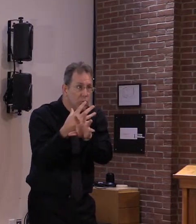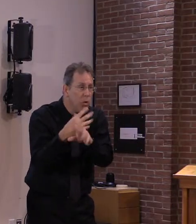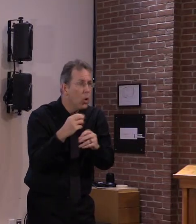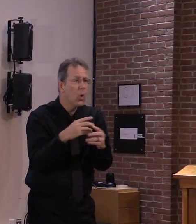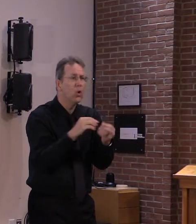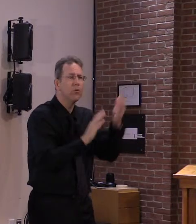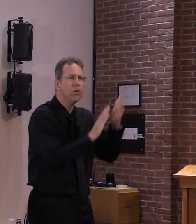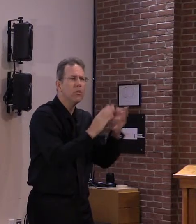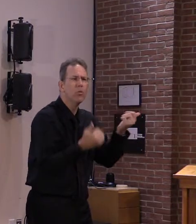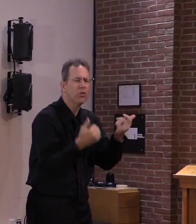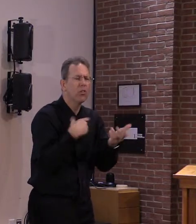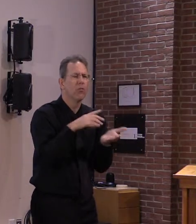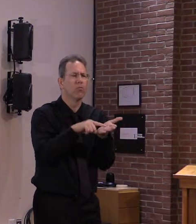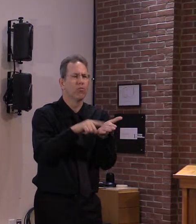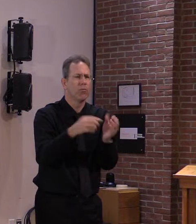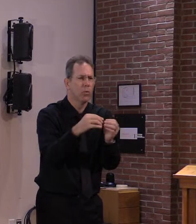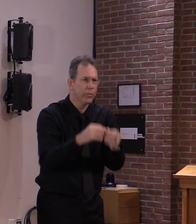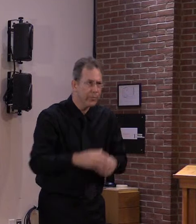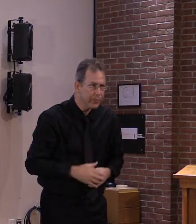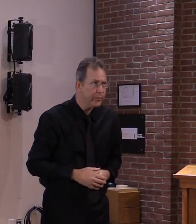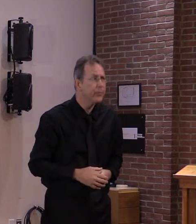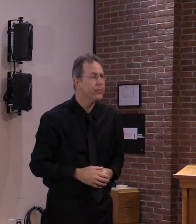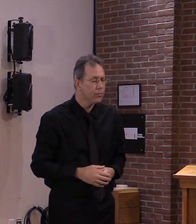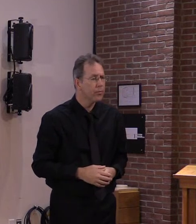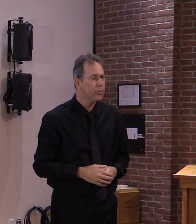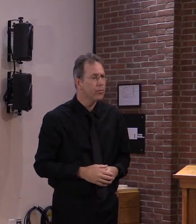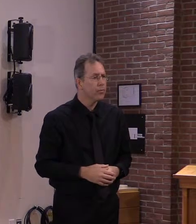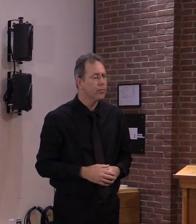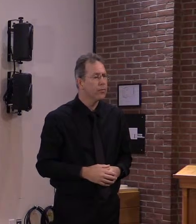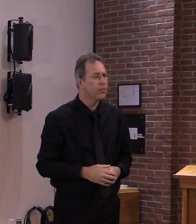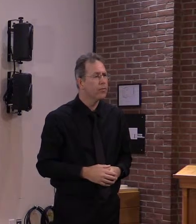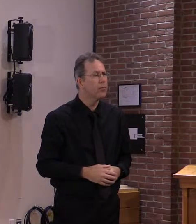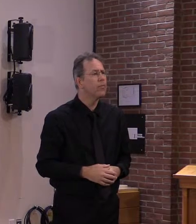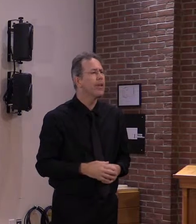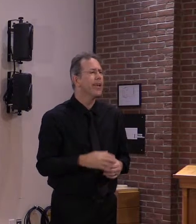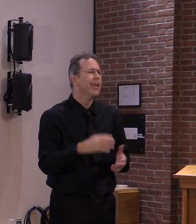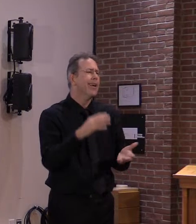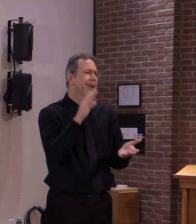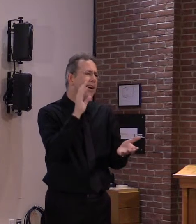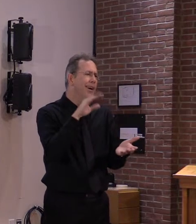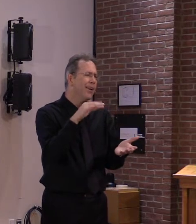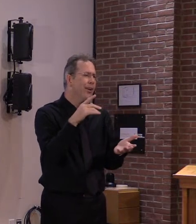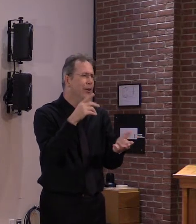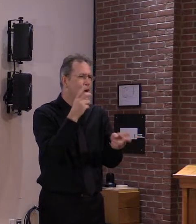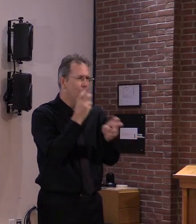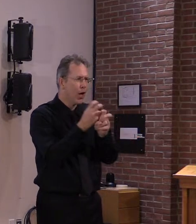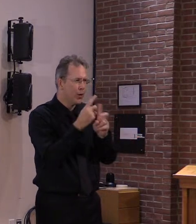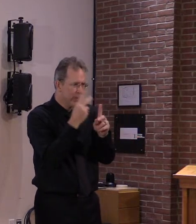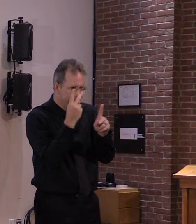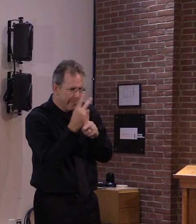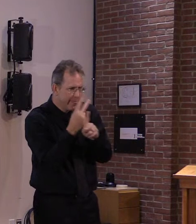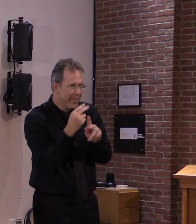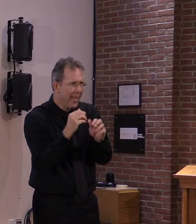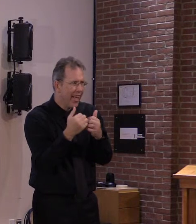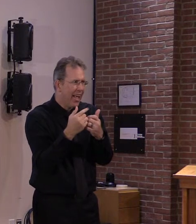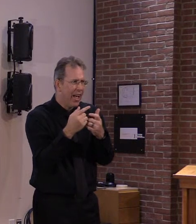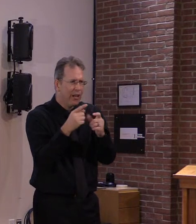upgraded today because of the Thanksgiving holiday. I may ask Secretary Smith if he has the answer to